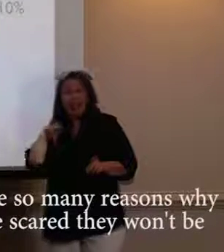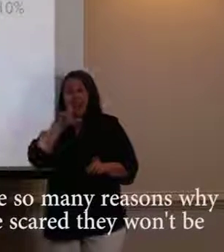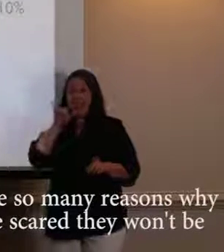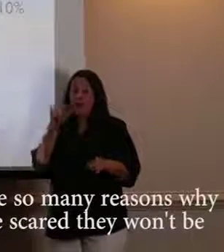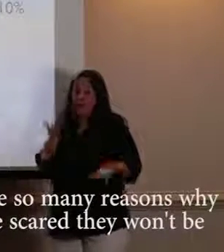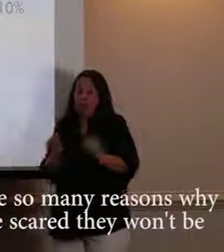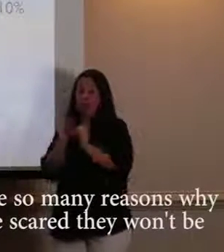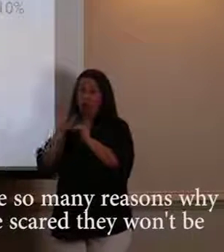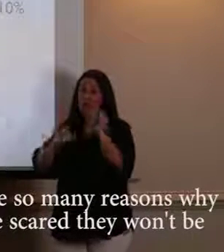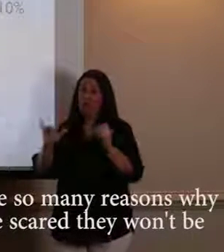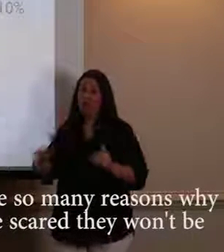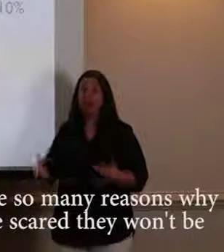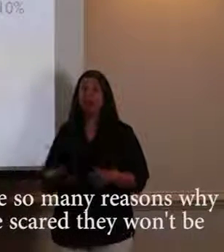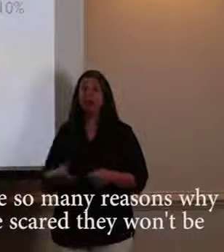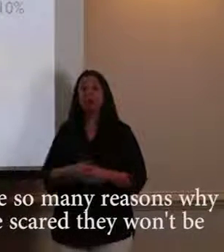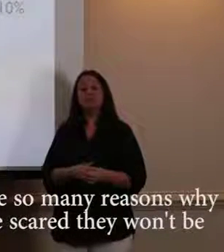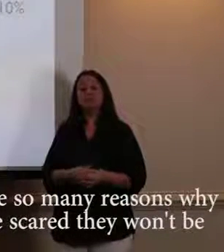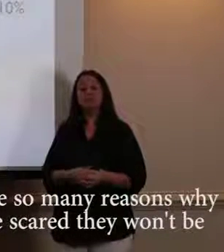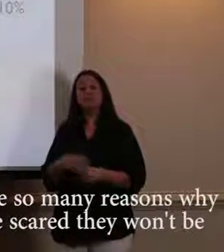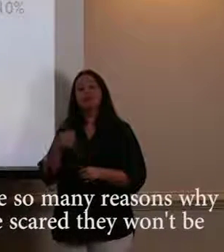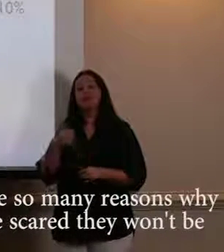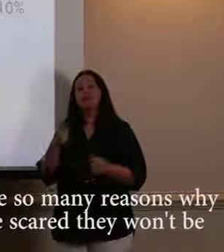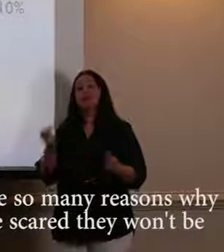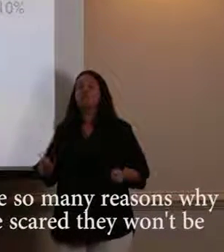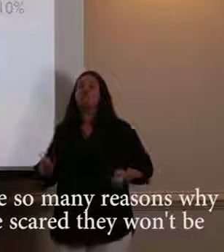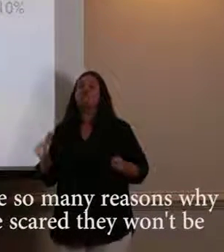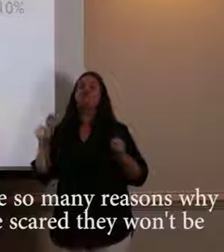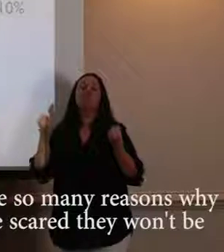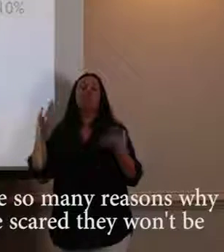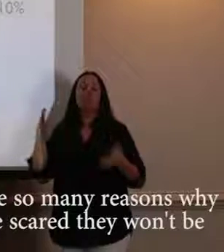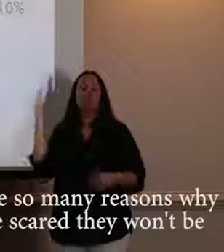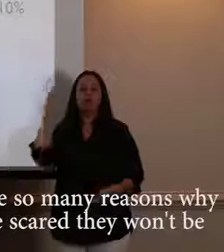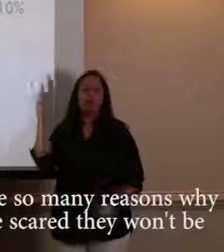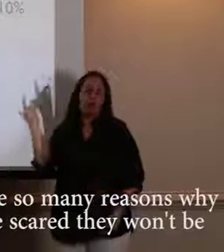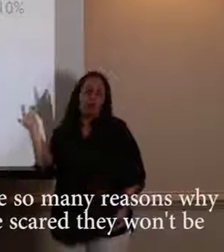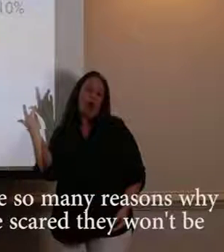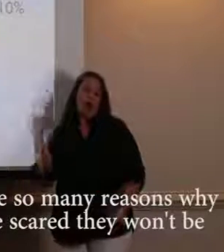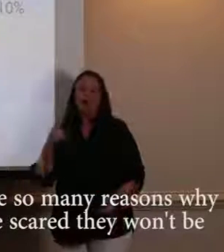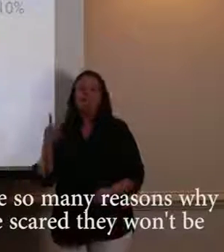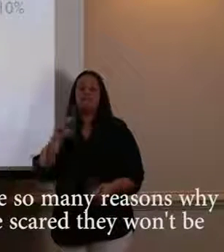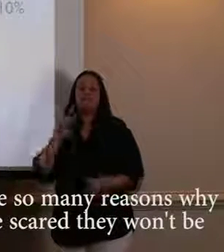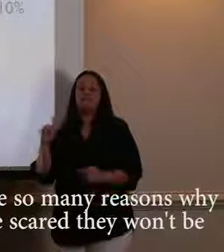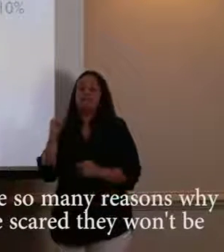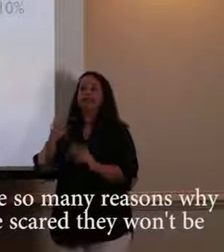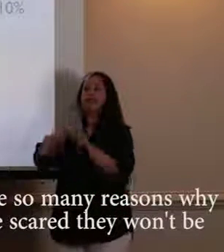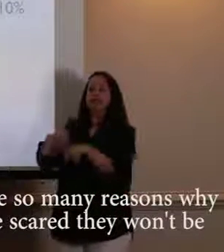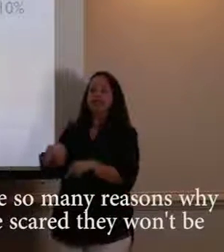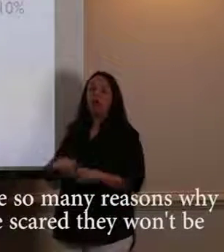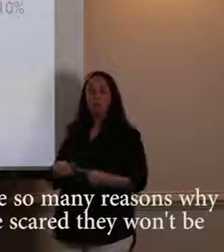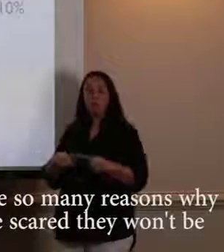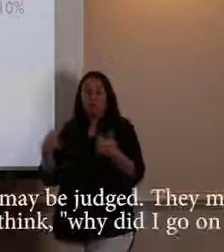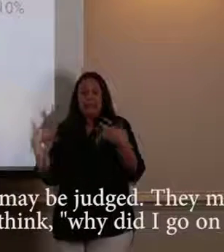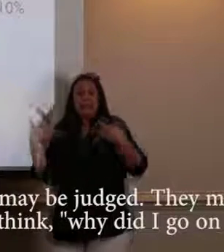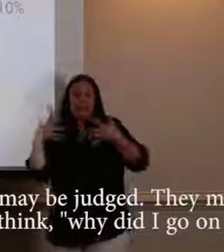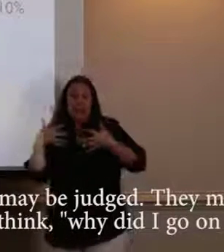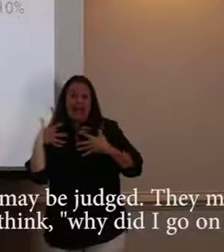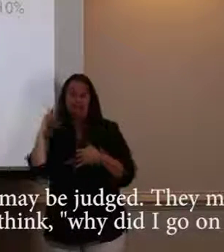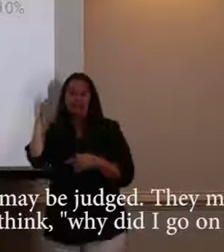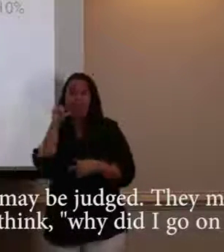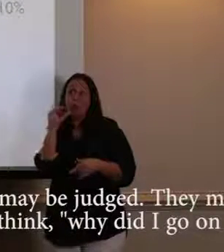10%. And there are so many reasons why victims don't report. They're scared they won't be believed.